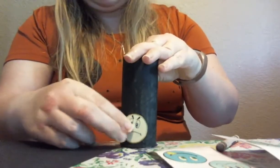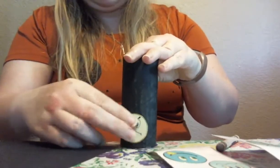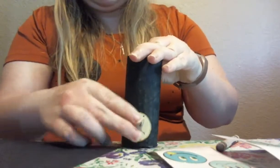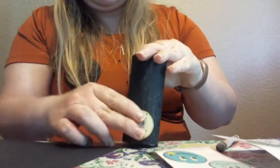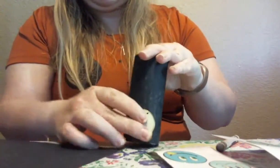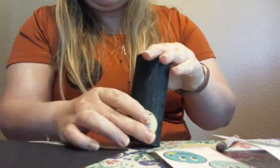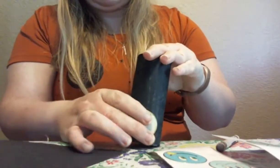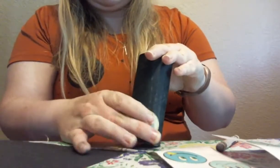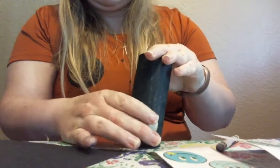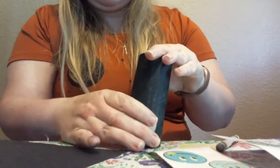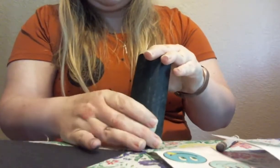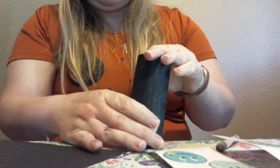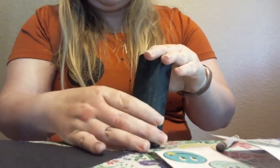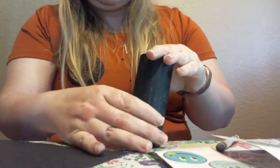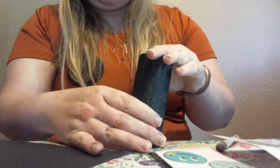here.